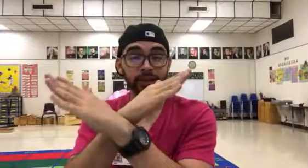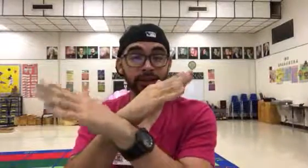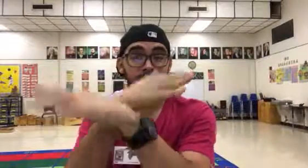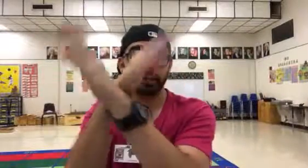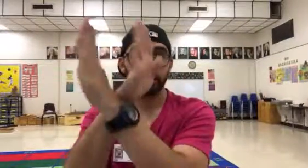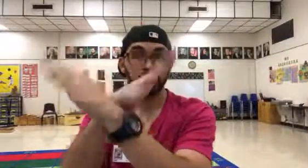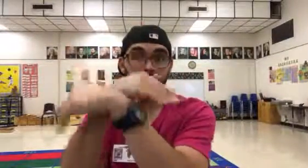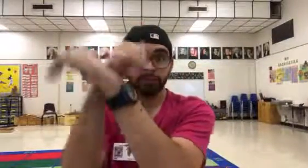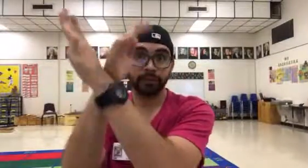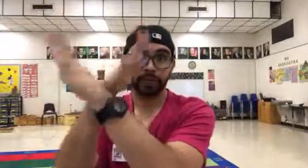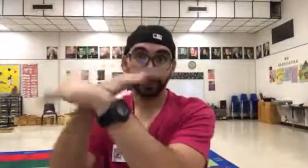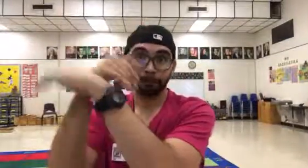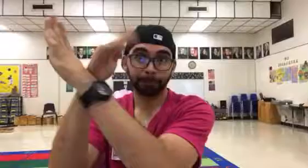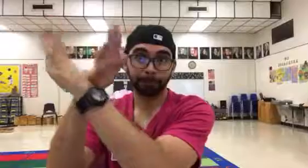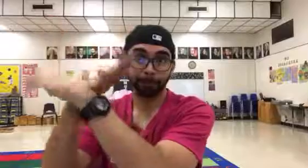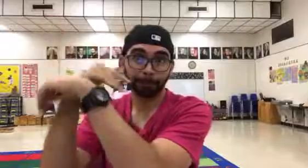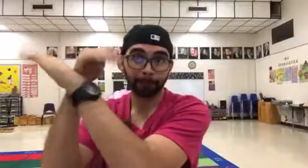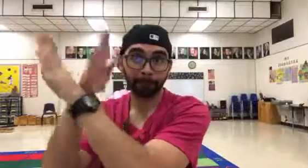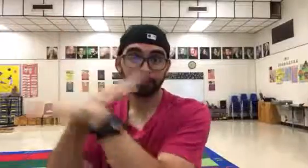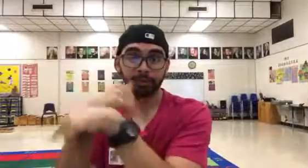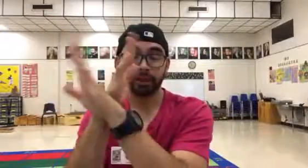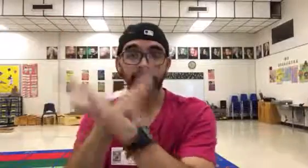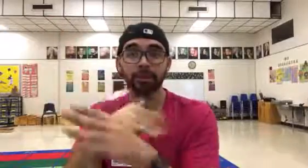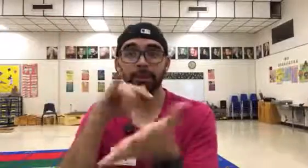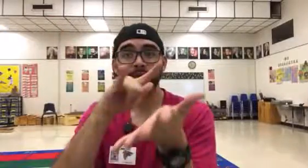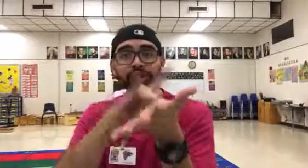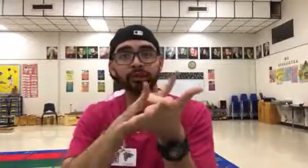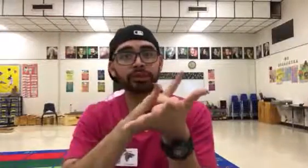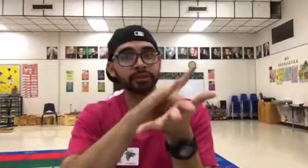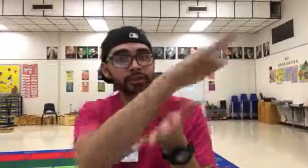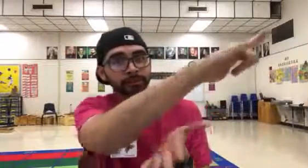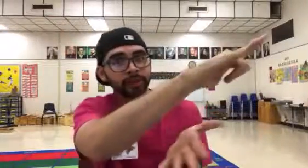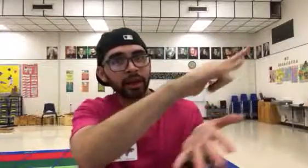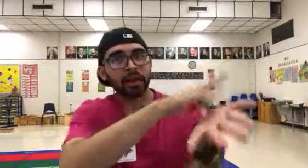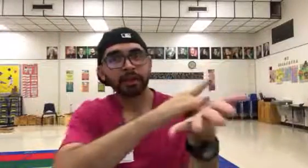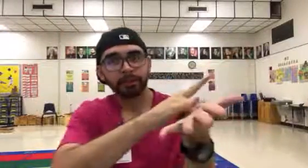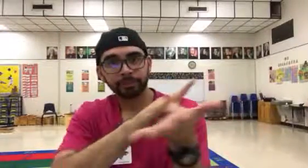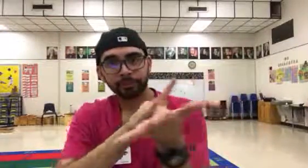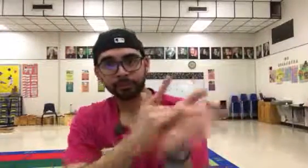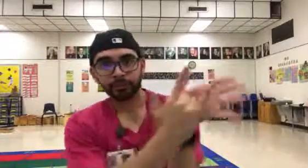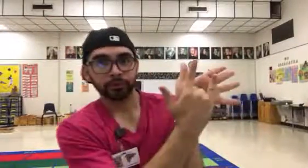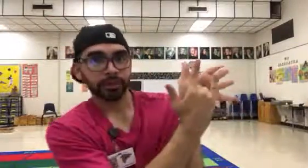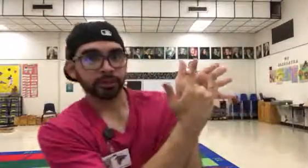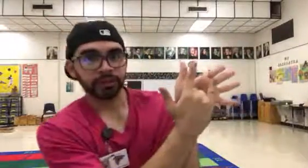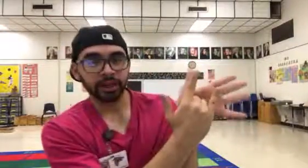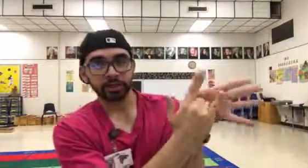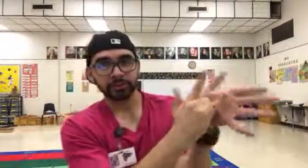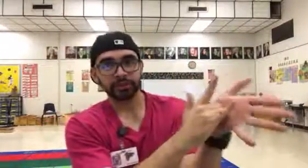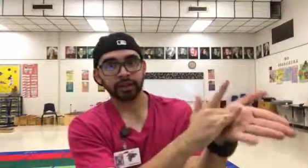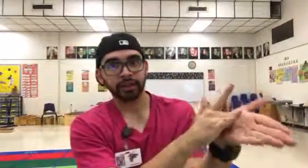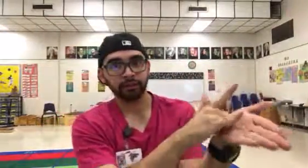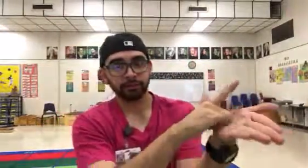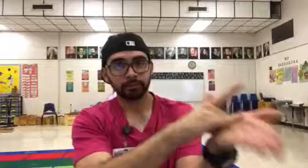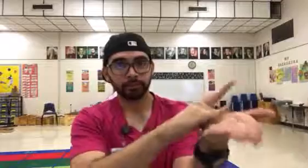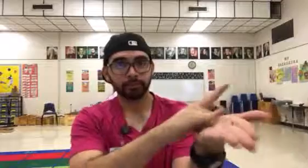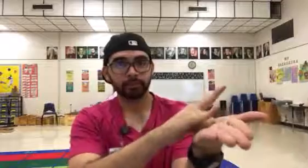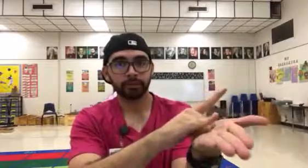out. Fly. Okay, some people would do this, where you put the I love you sign and